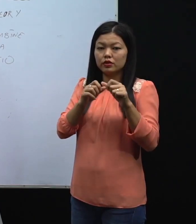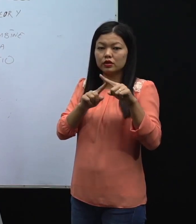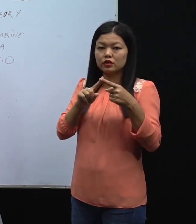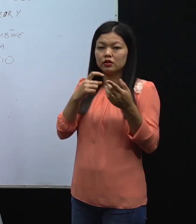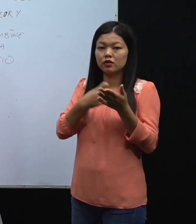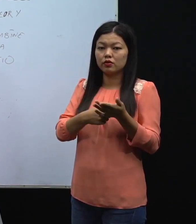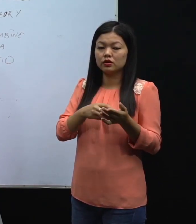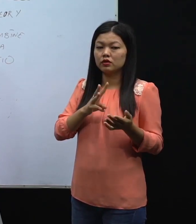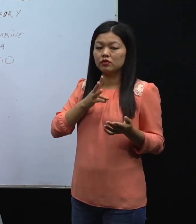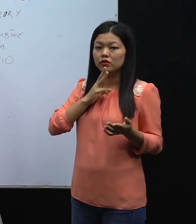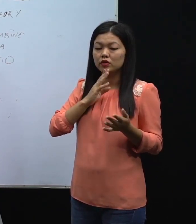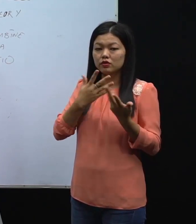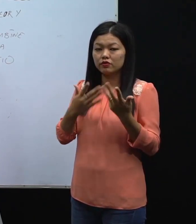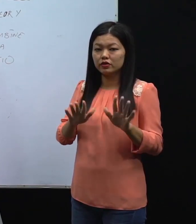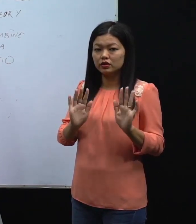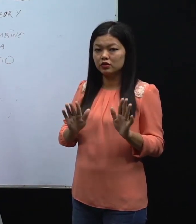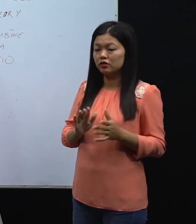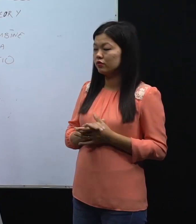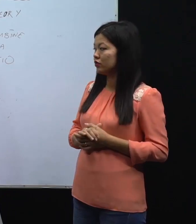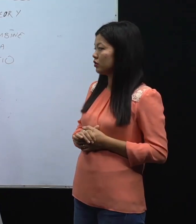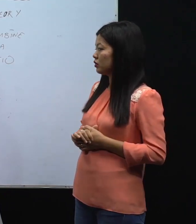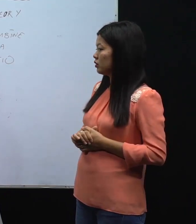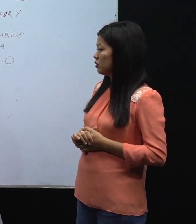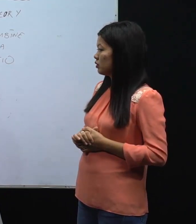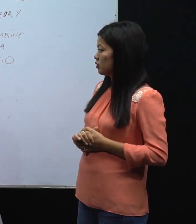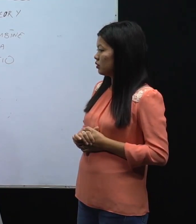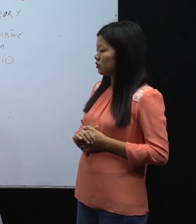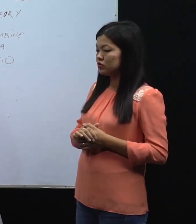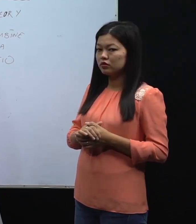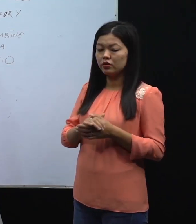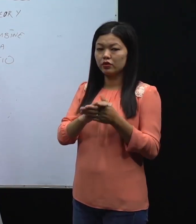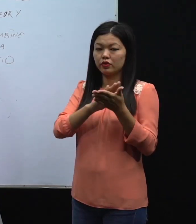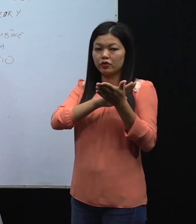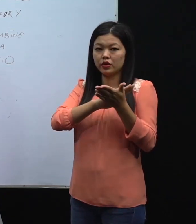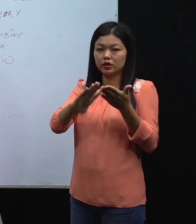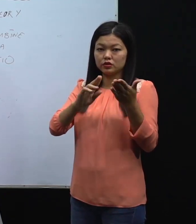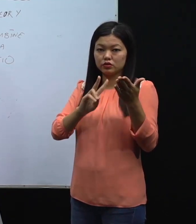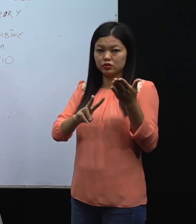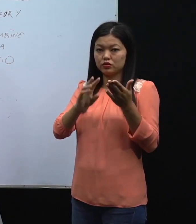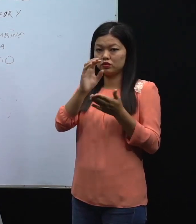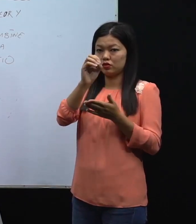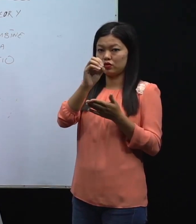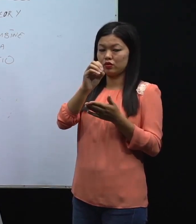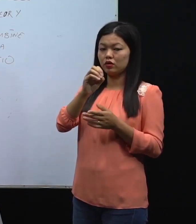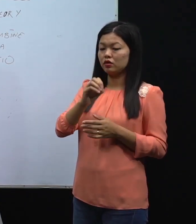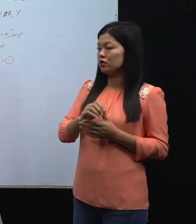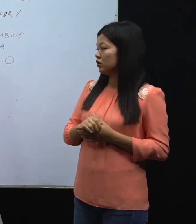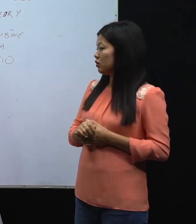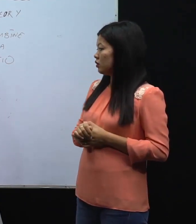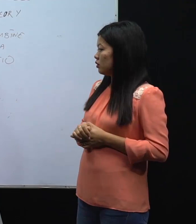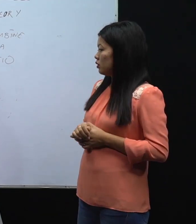have this is now if we have one volume, okay, 1 gram of this water, clear? That